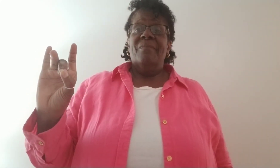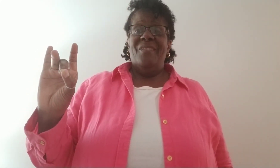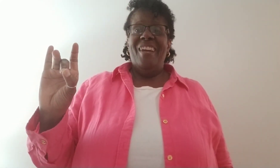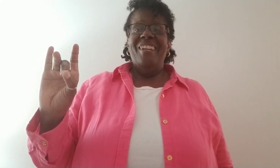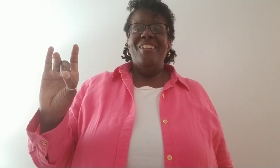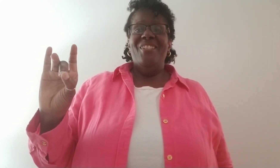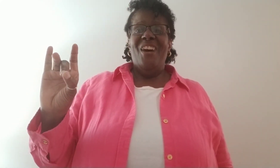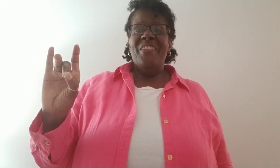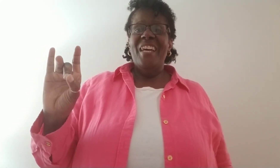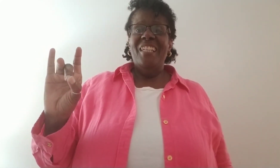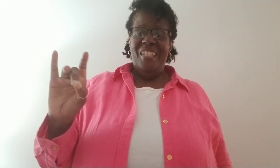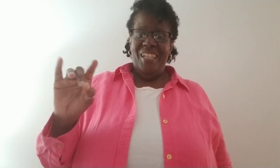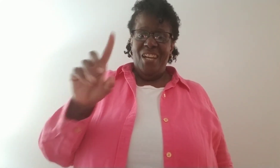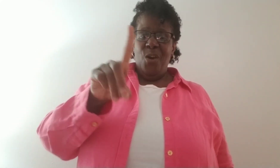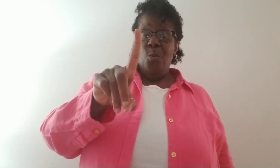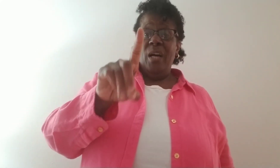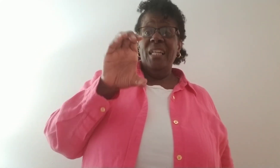Okay, you saw that?